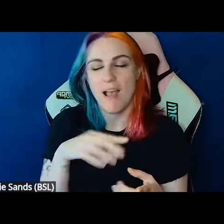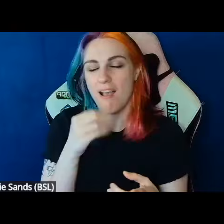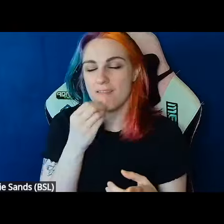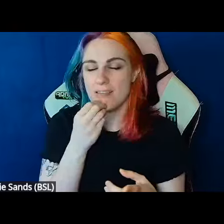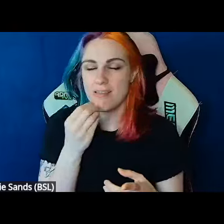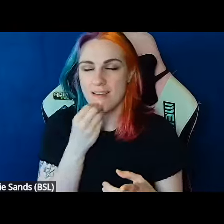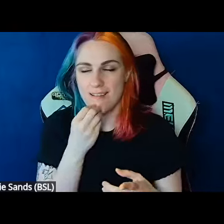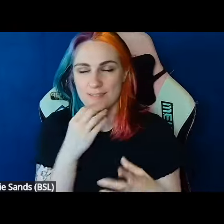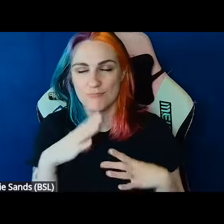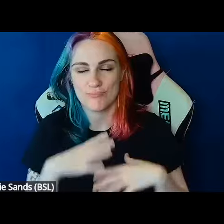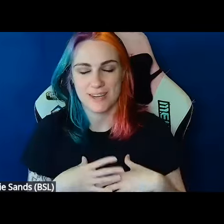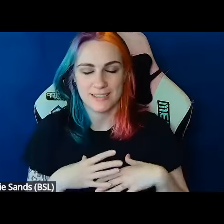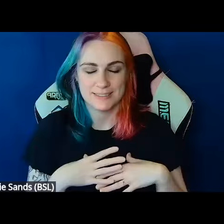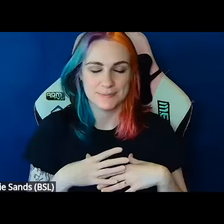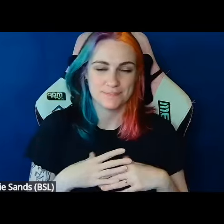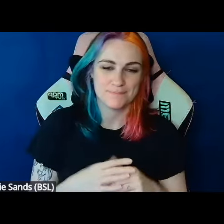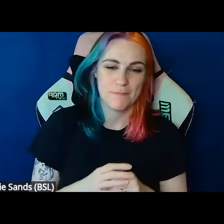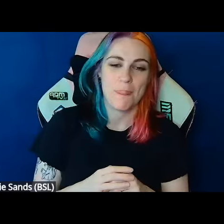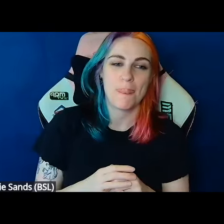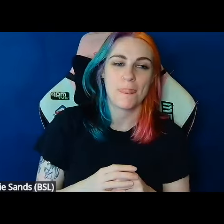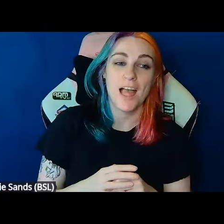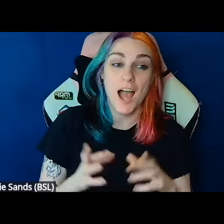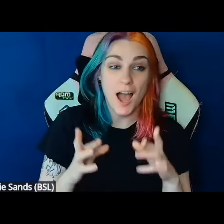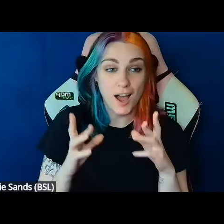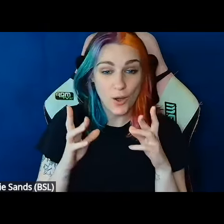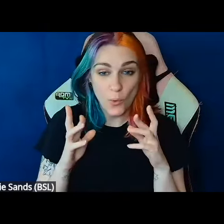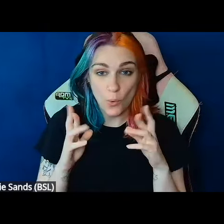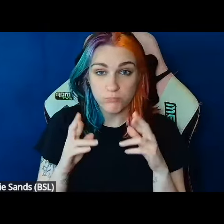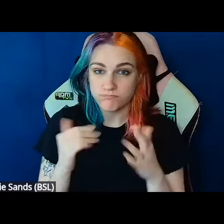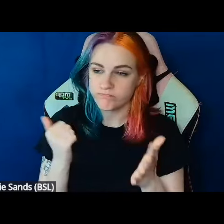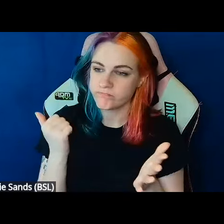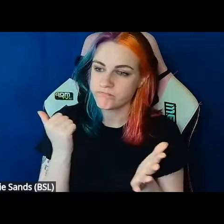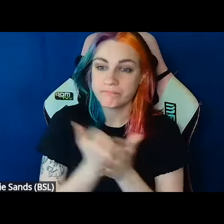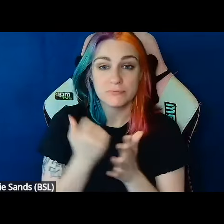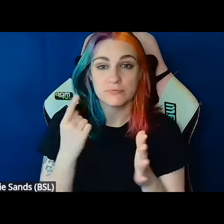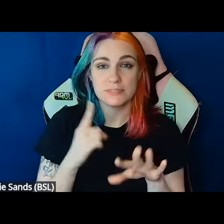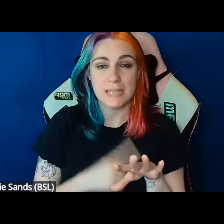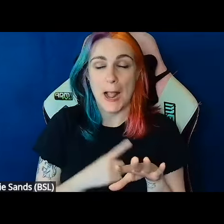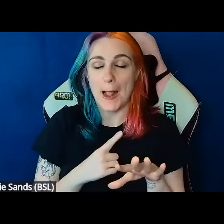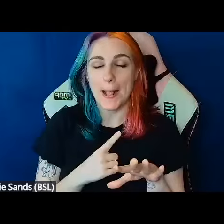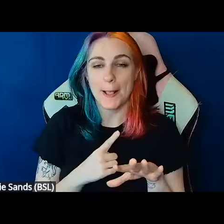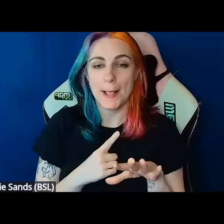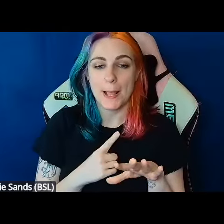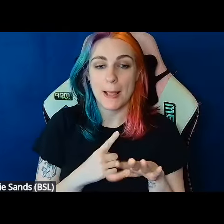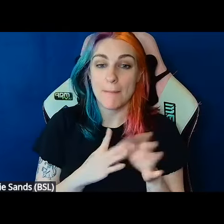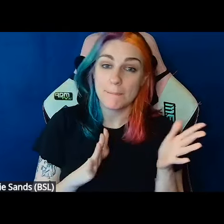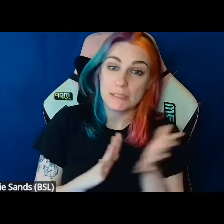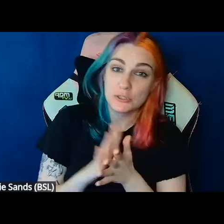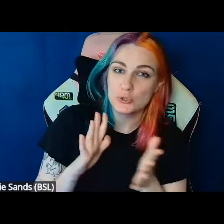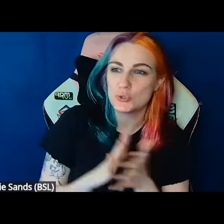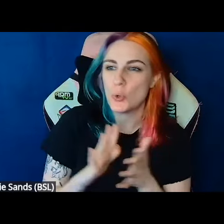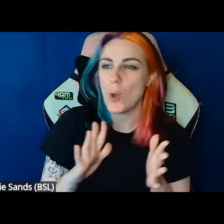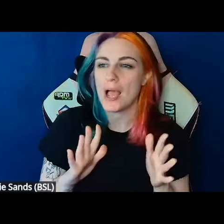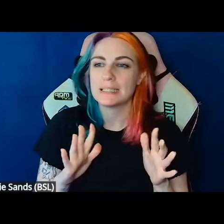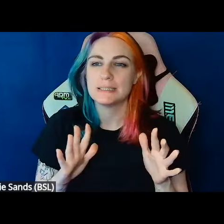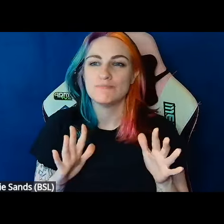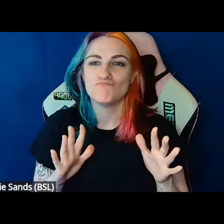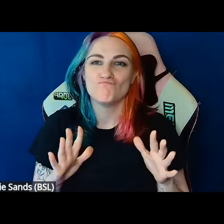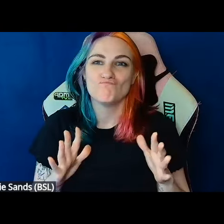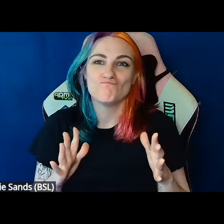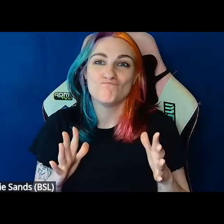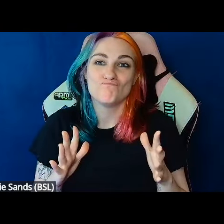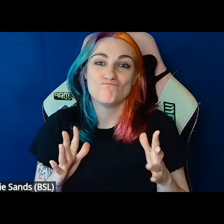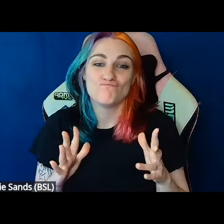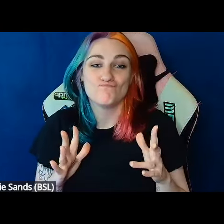from our lunch break. I hope that you had a fantastic time and got to enjoy just being able to watch